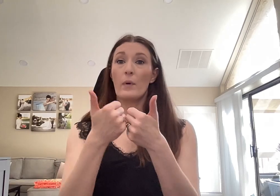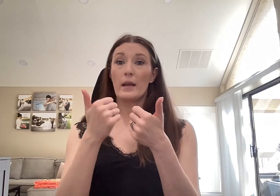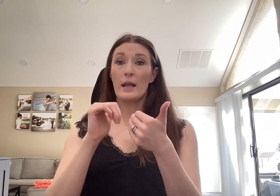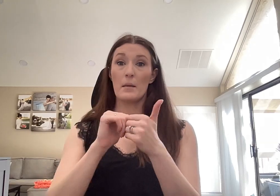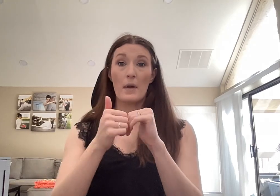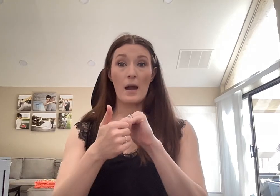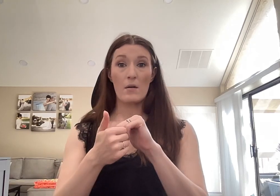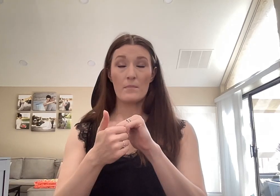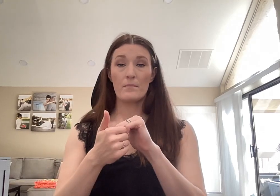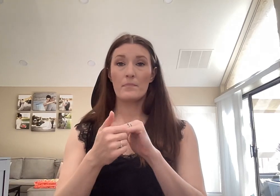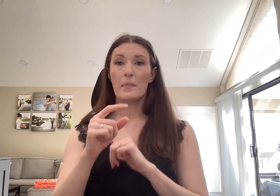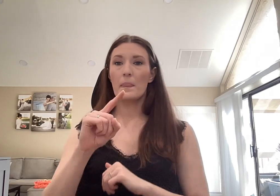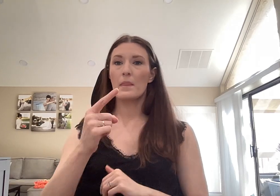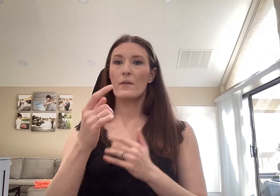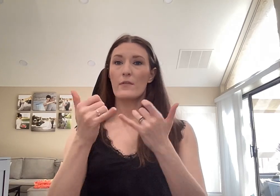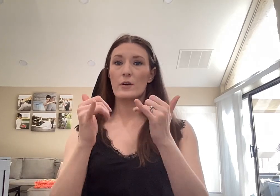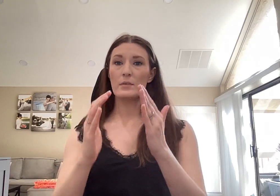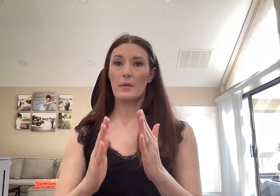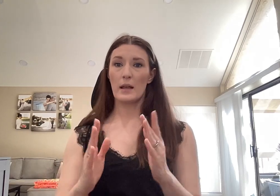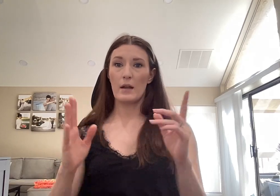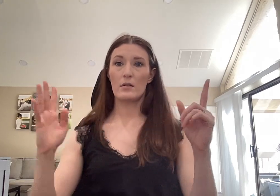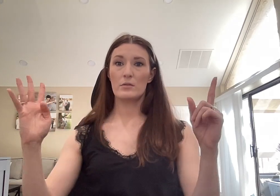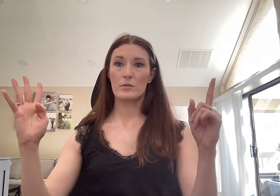Win game how? The first player